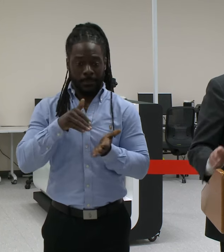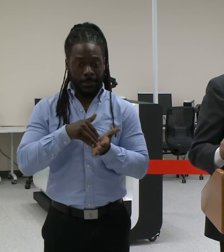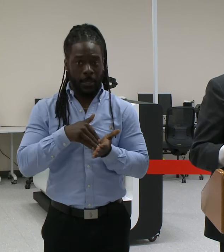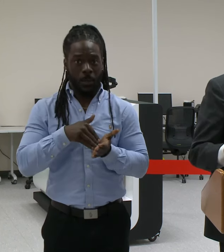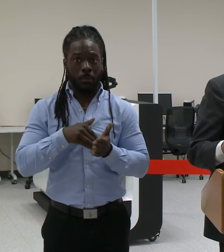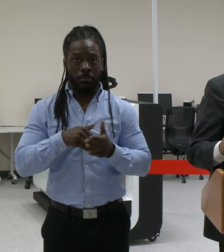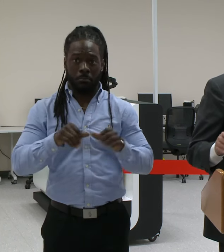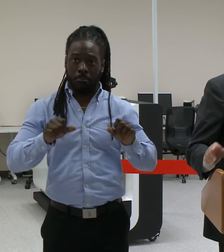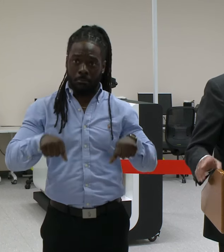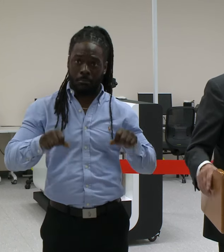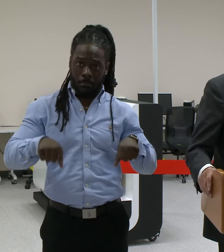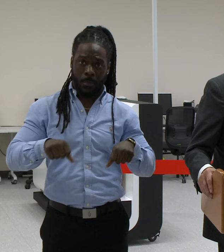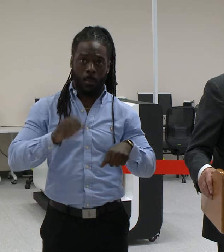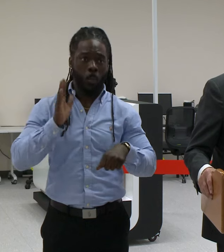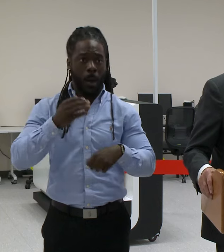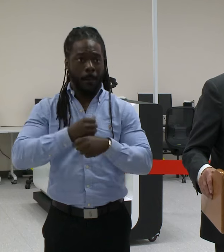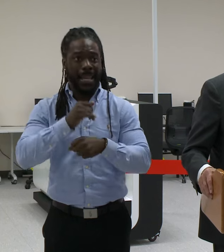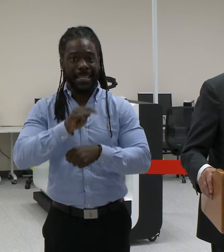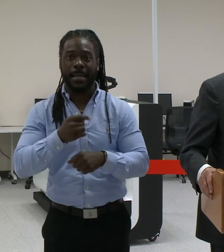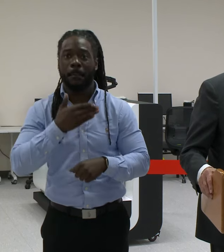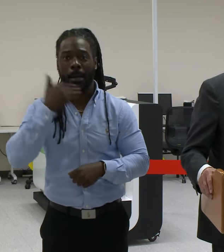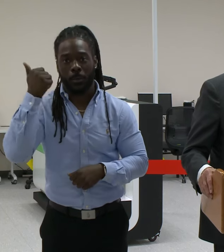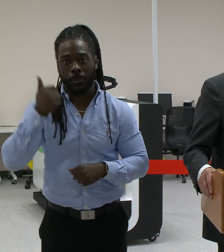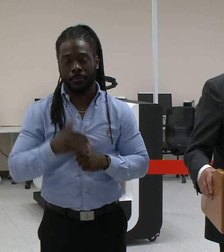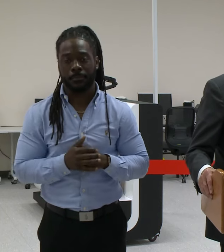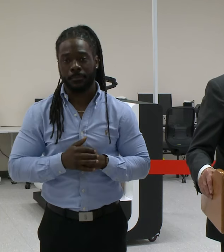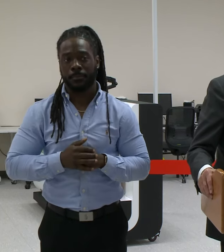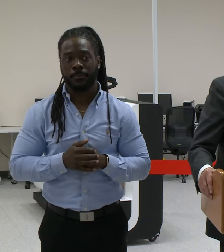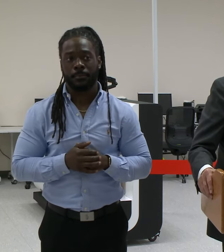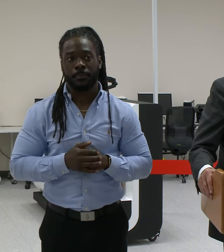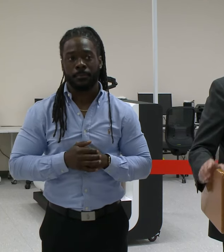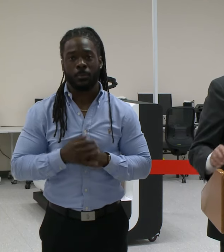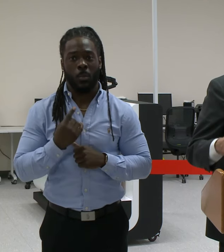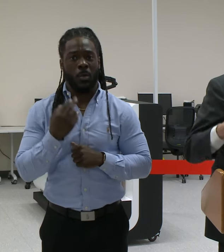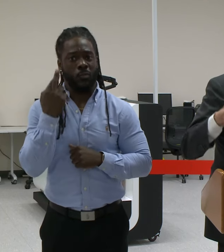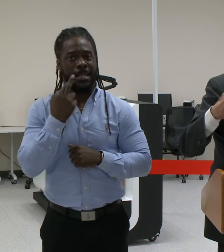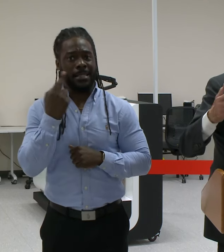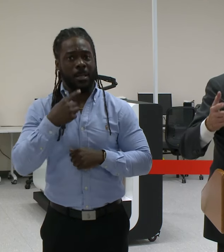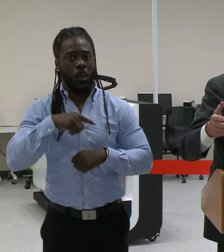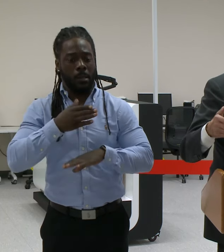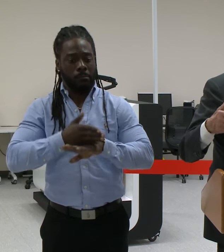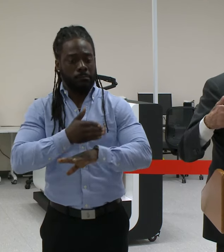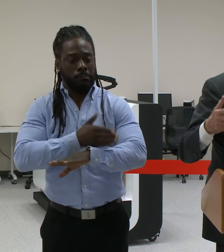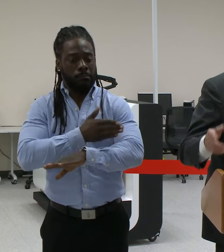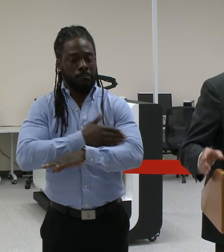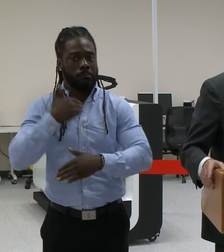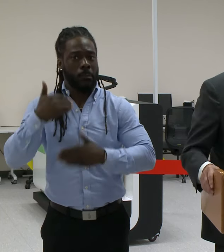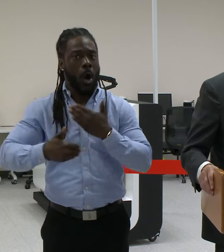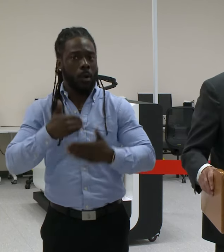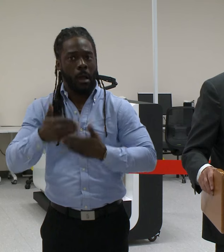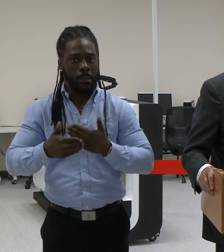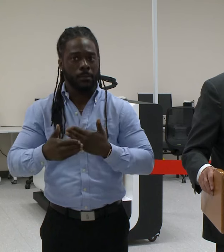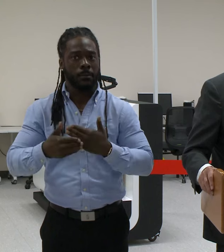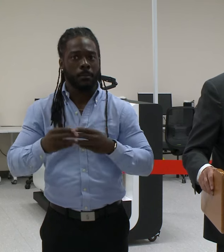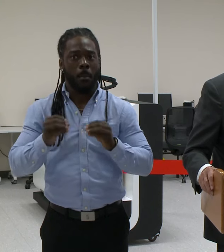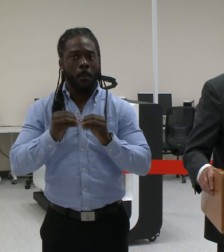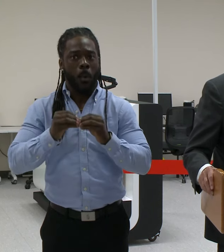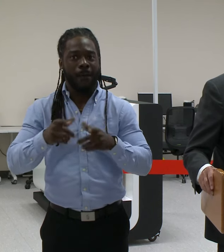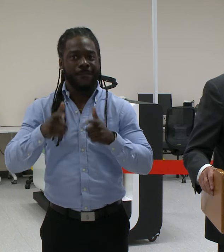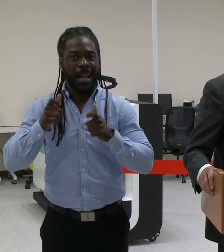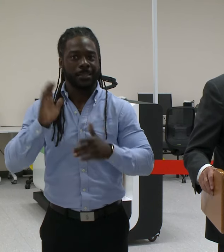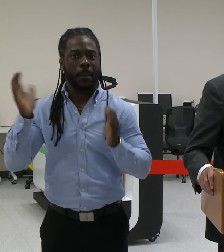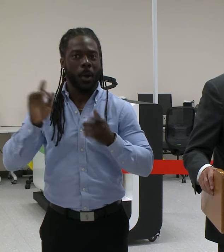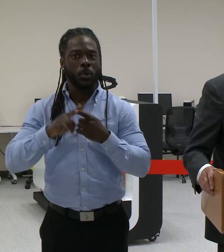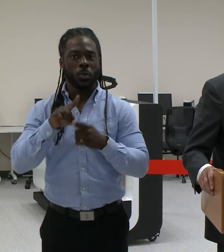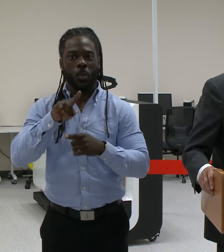capacity will make it even better. One of the reasons we're making progress more quickly than was made 100 years ago or 50